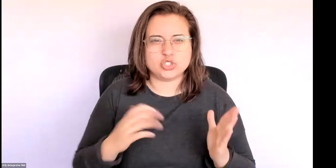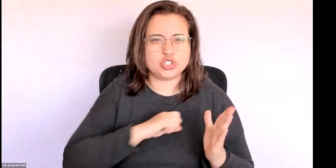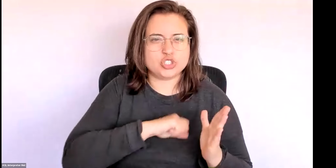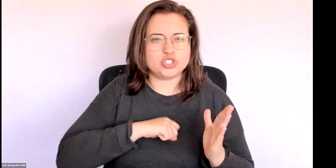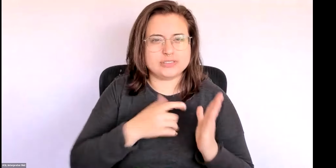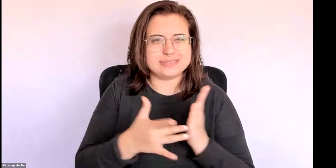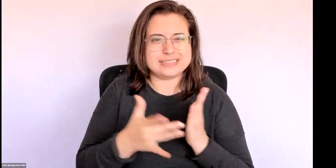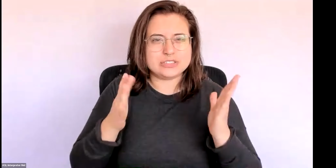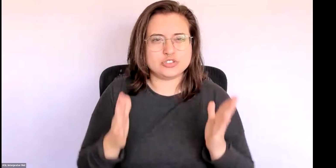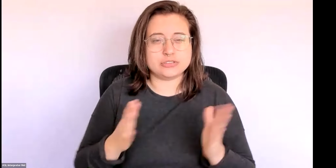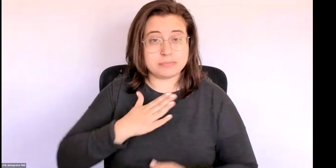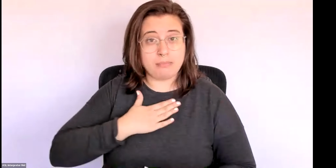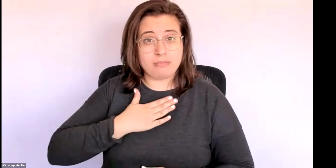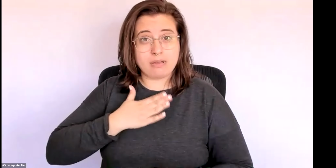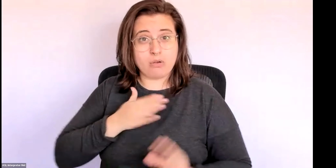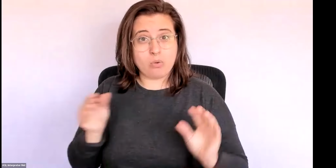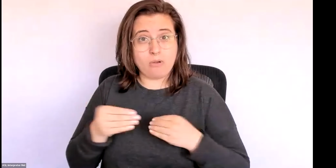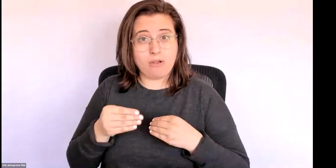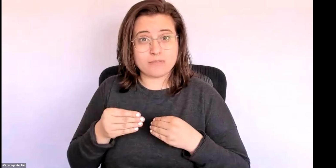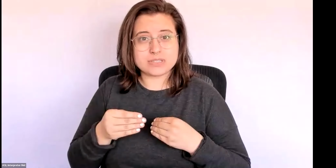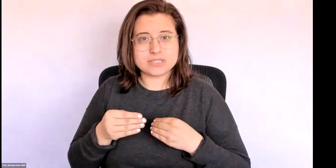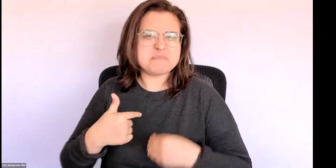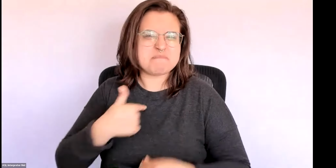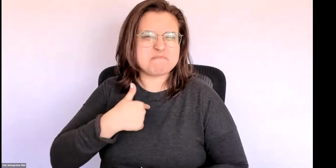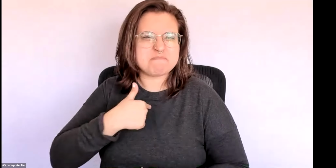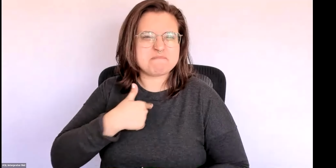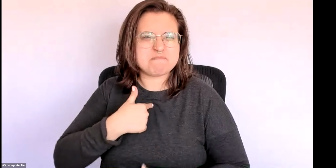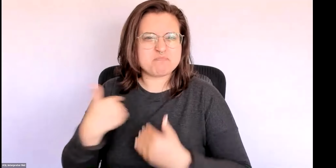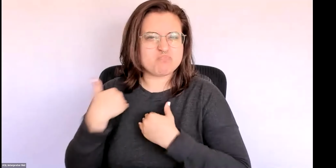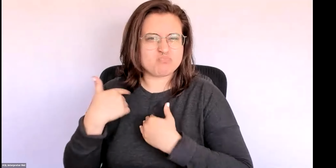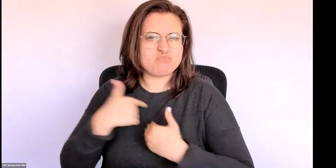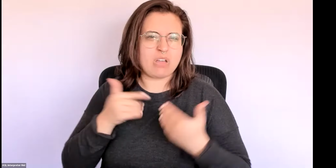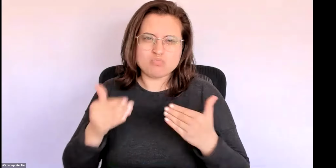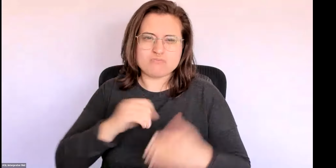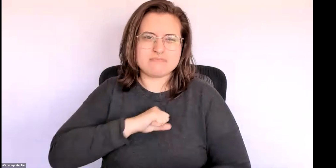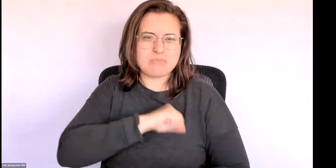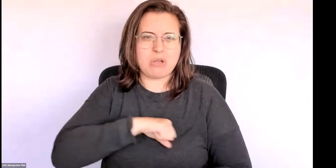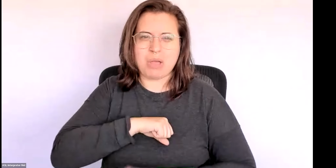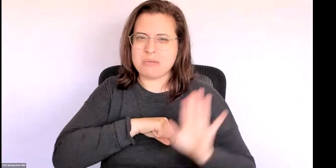In my office, I do the breast ultrasounds. I will not